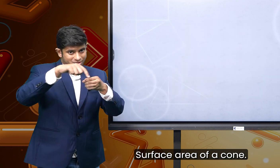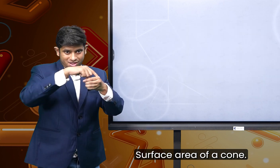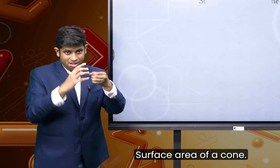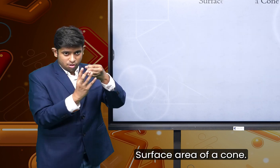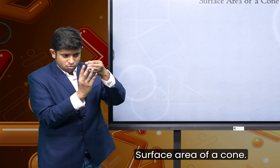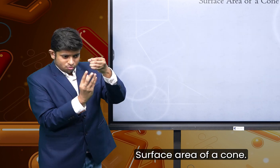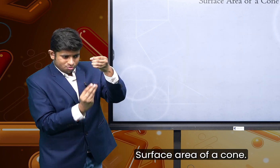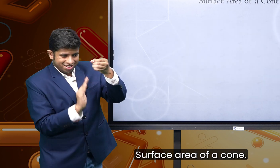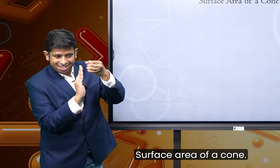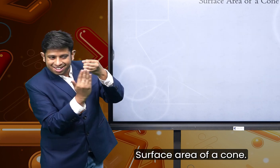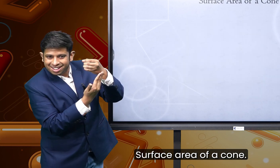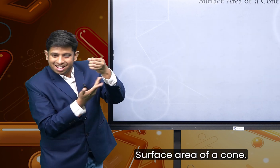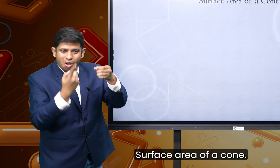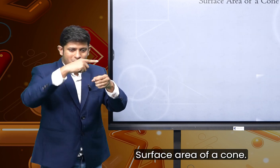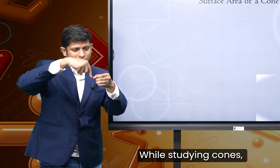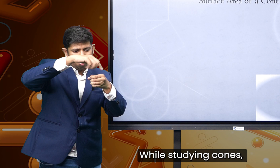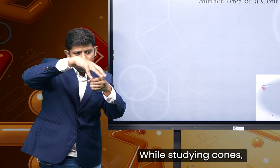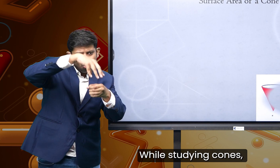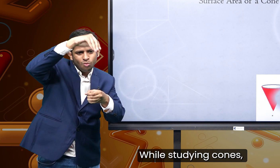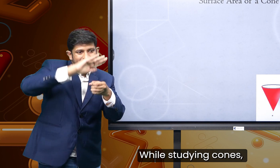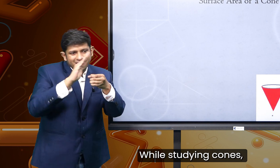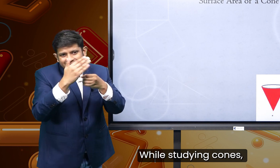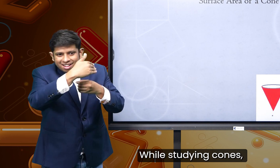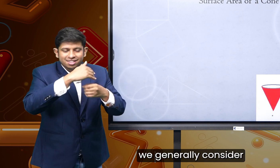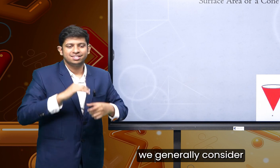Surface area of a cone. While studying cones,